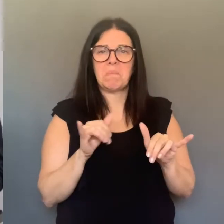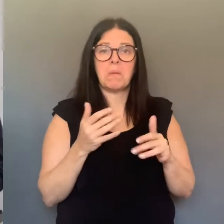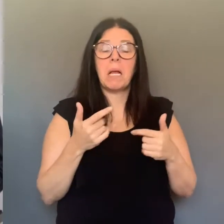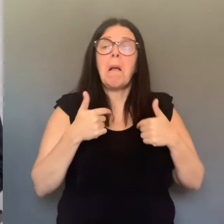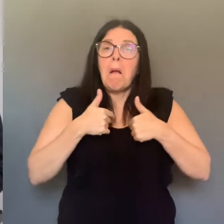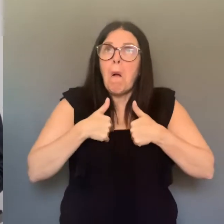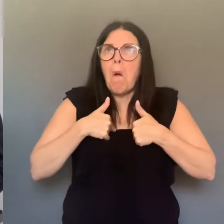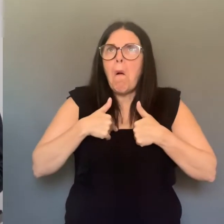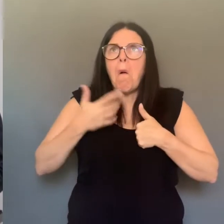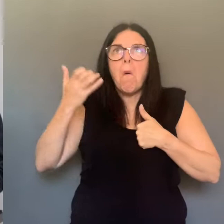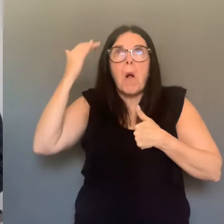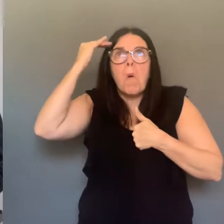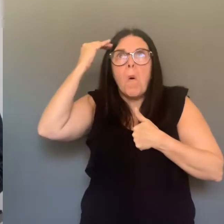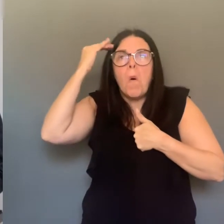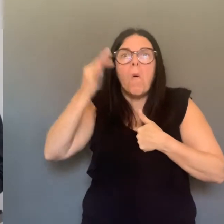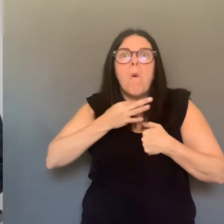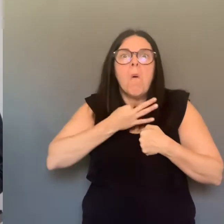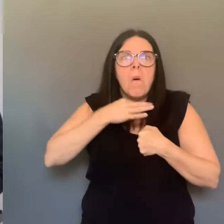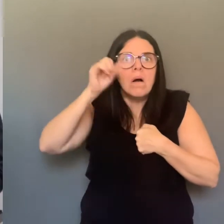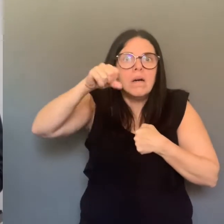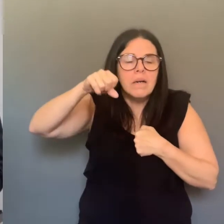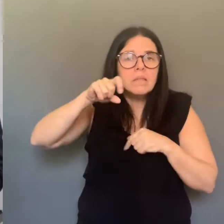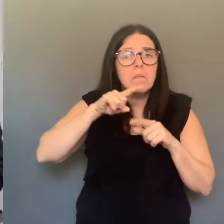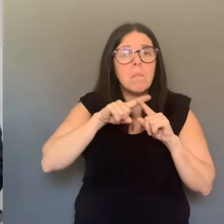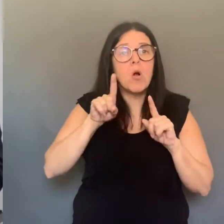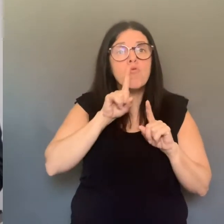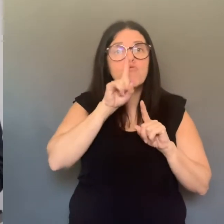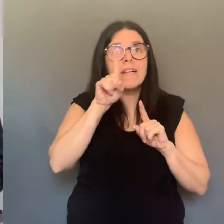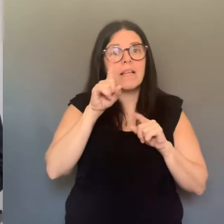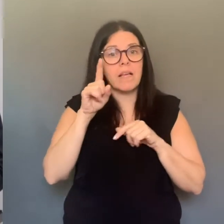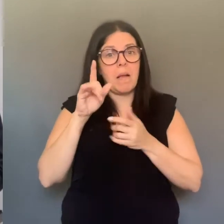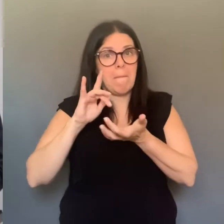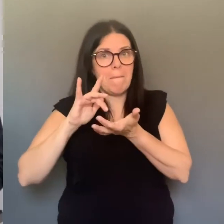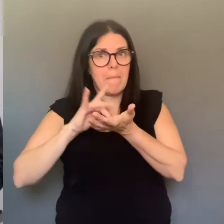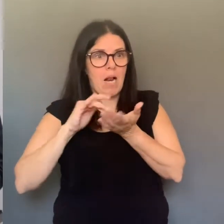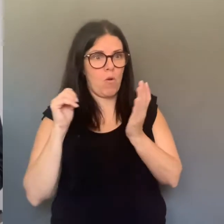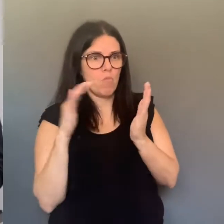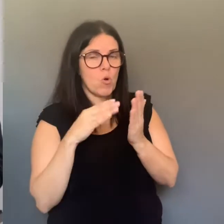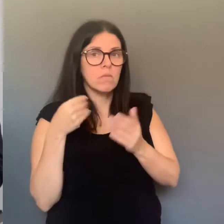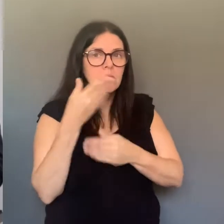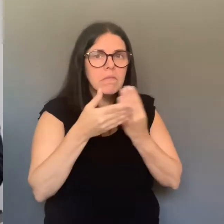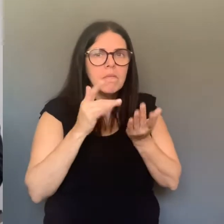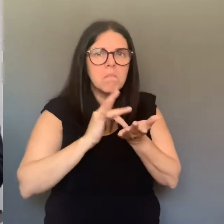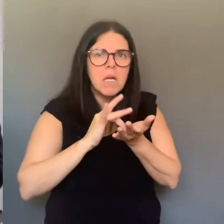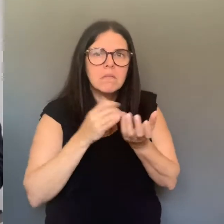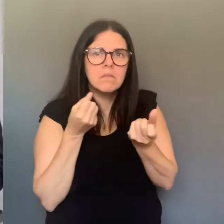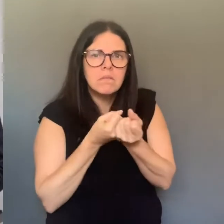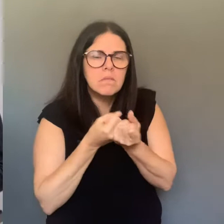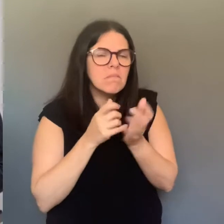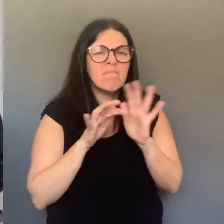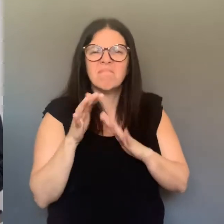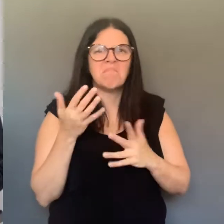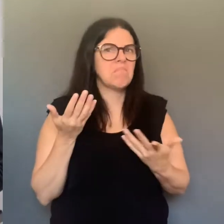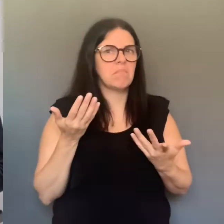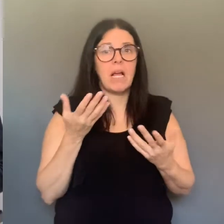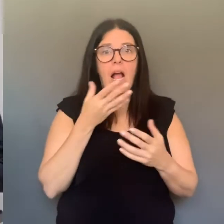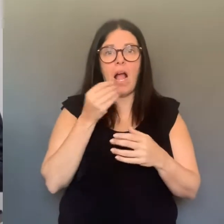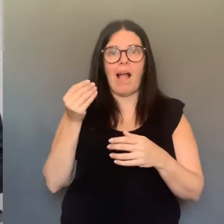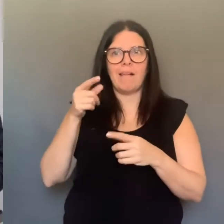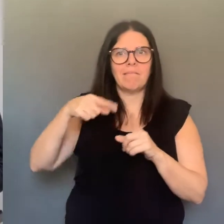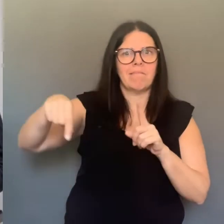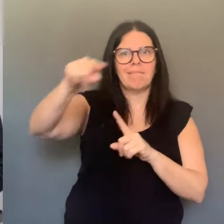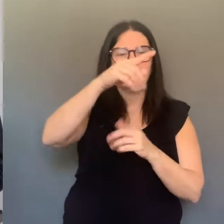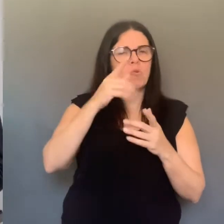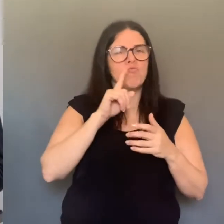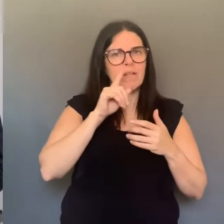are mild, it's not going to change any of the clinical determination. It may make a difference for you, but it may not make a